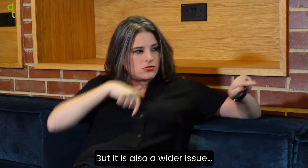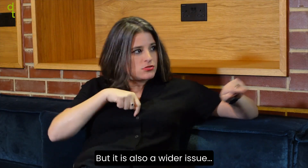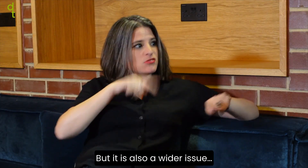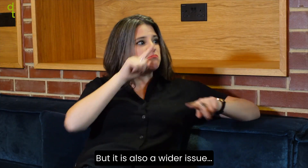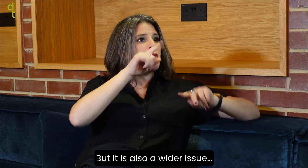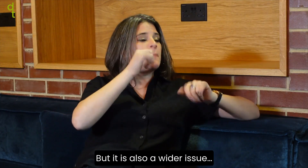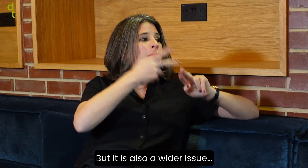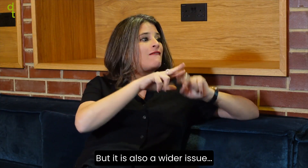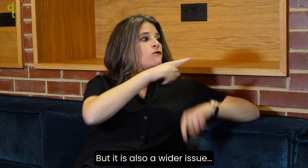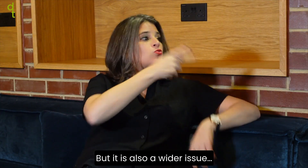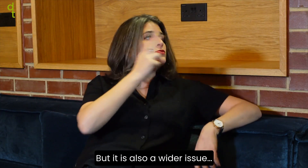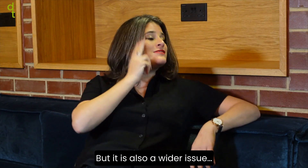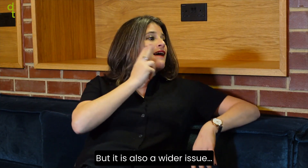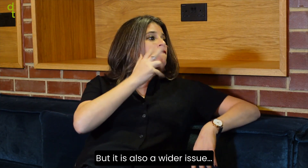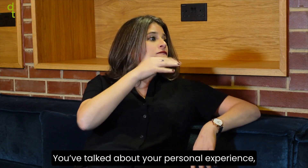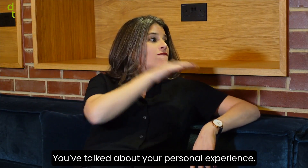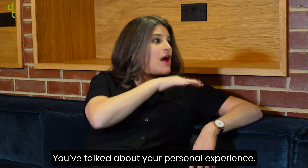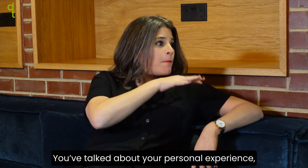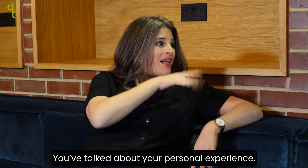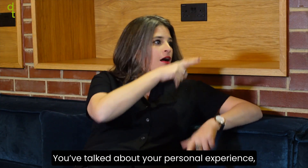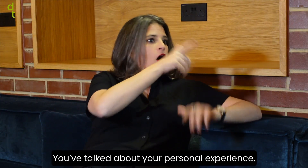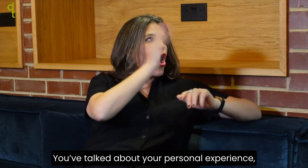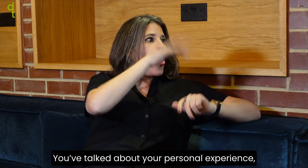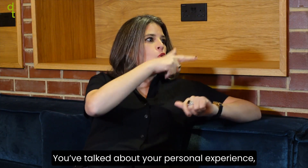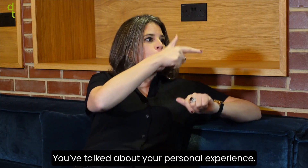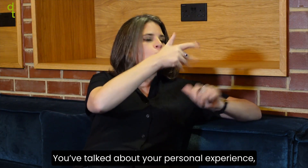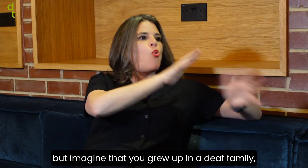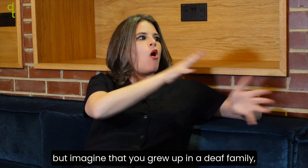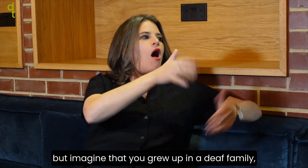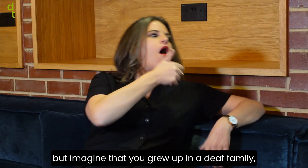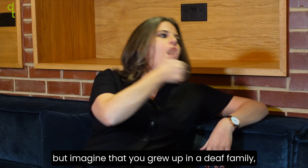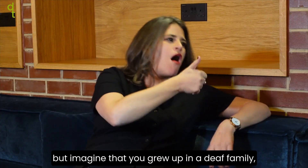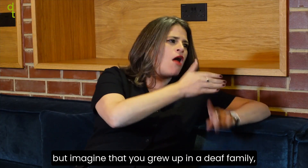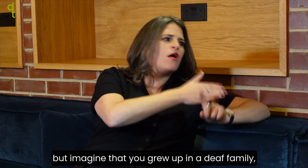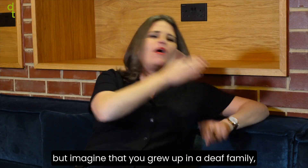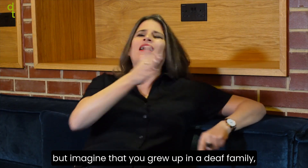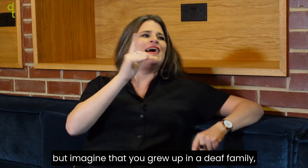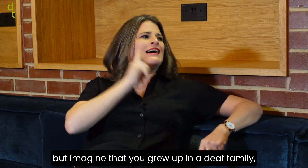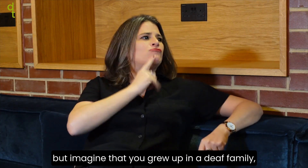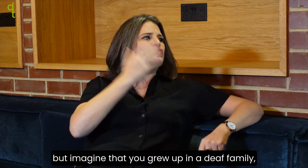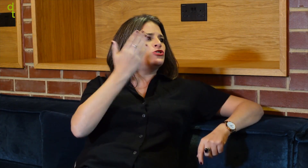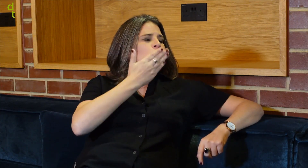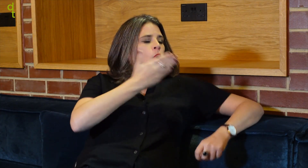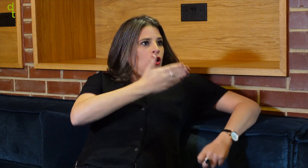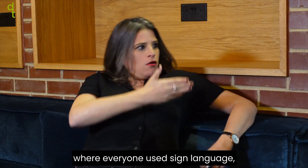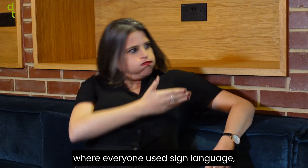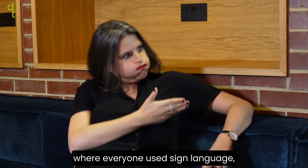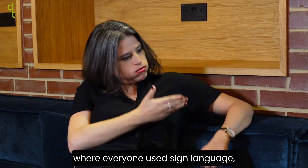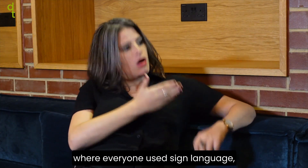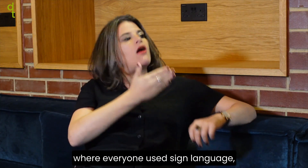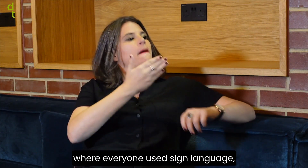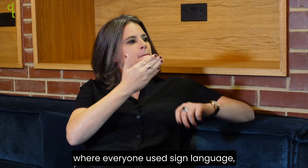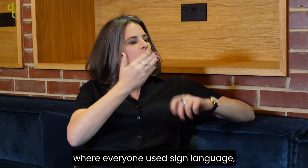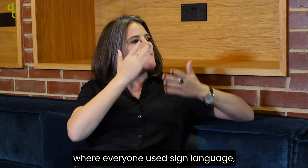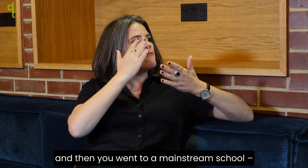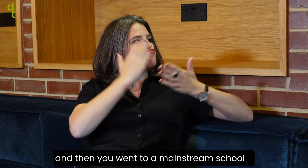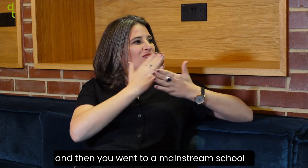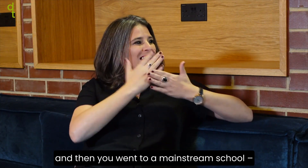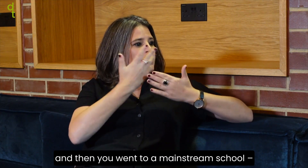it is also a wider issue. You've talked about your personal experience, but imagine that you grew up in a deaf family where everyone used sign language, and then you